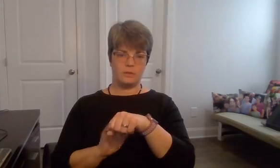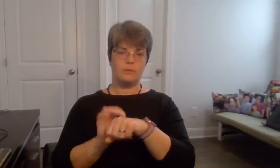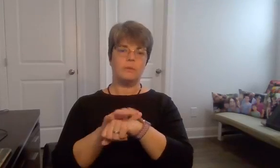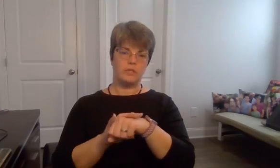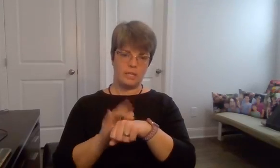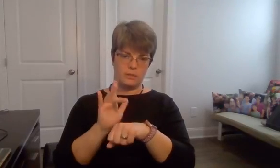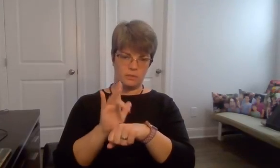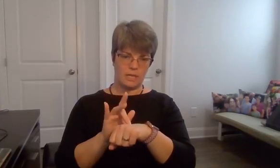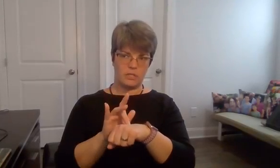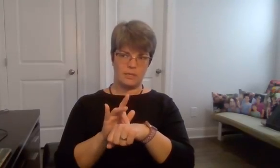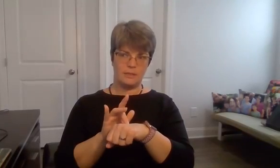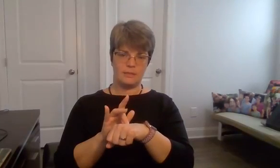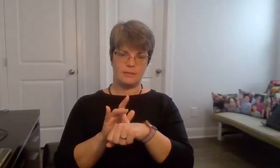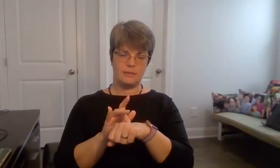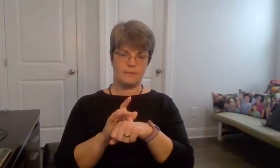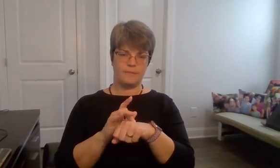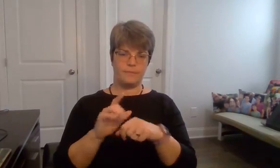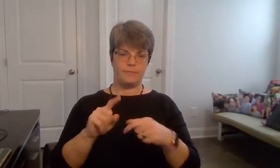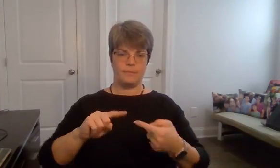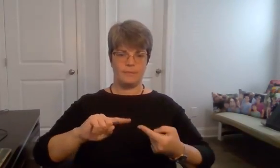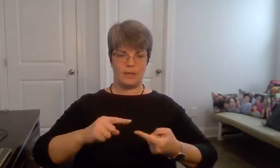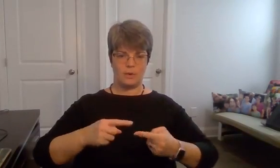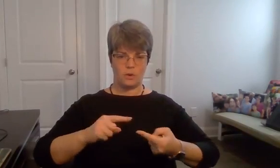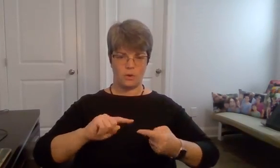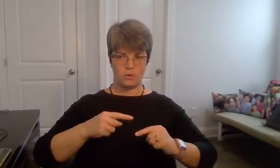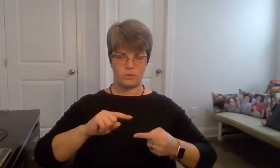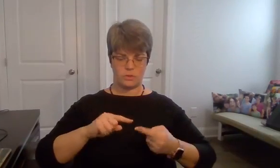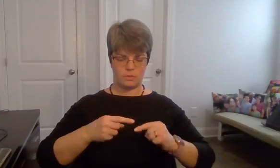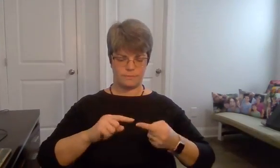gentle or gentle touches, it hurts,